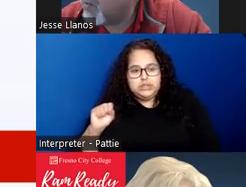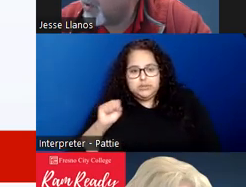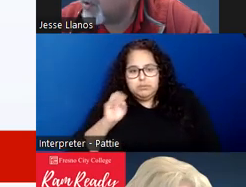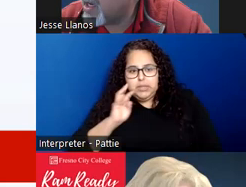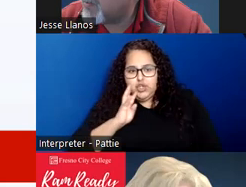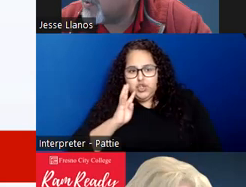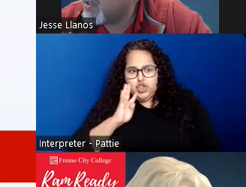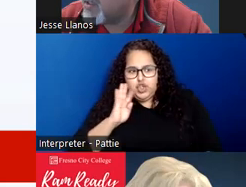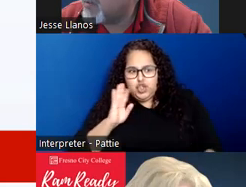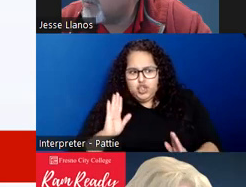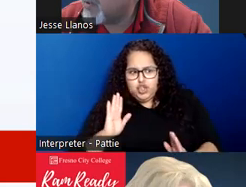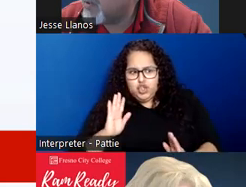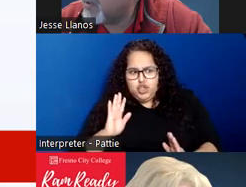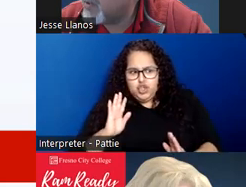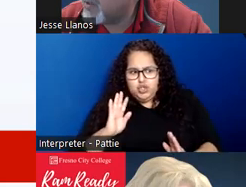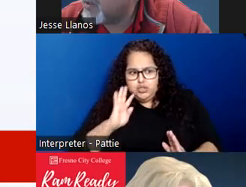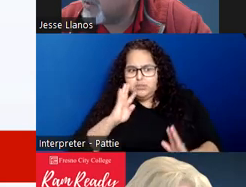There are workshops